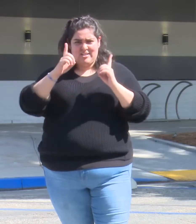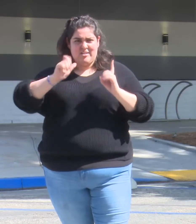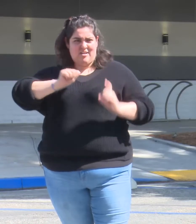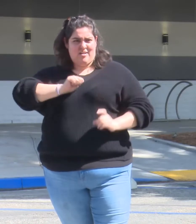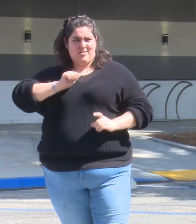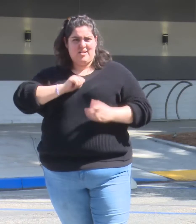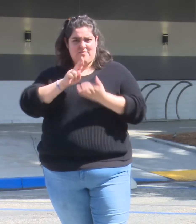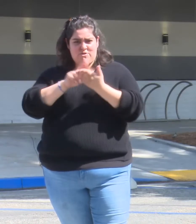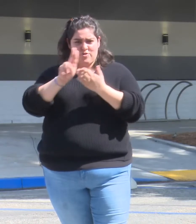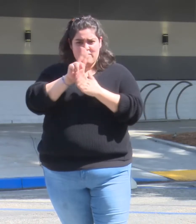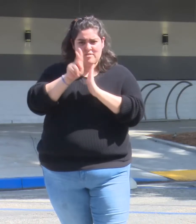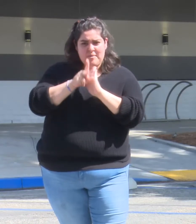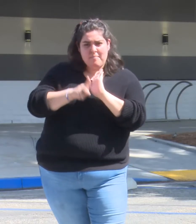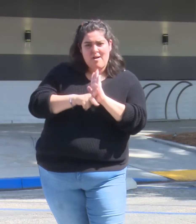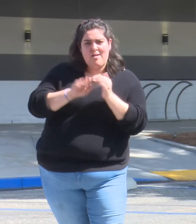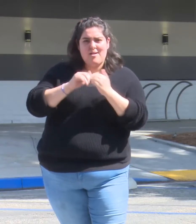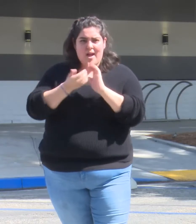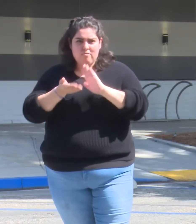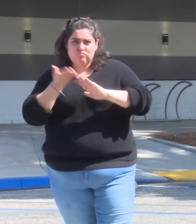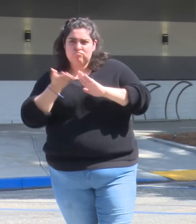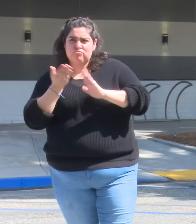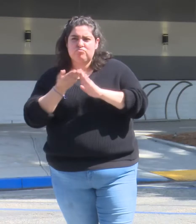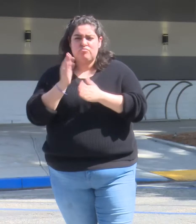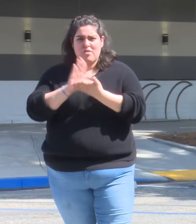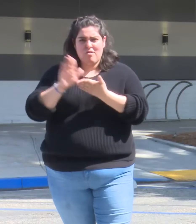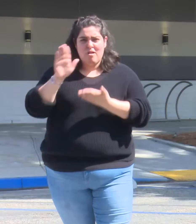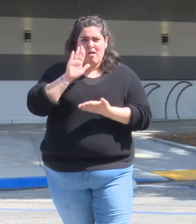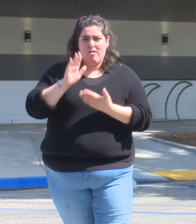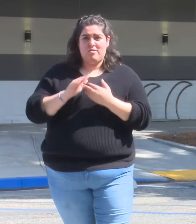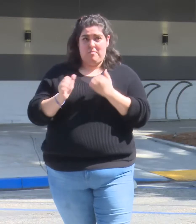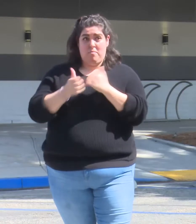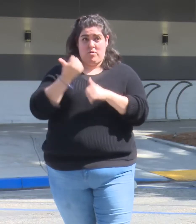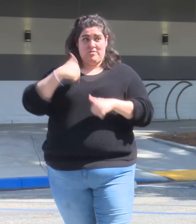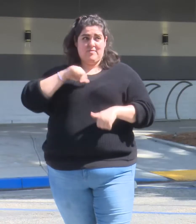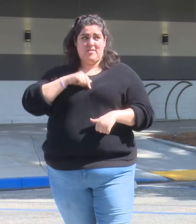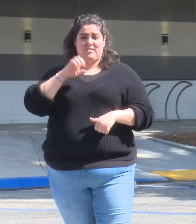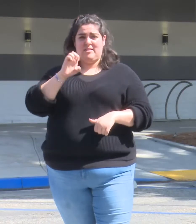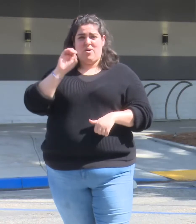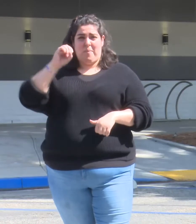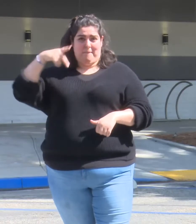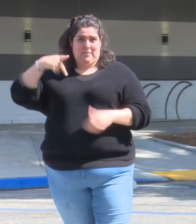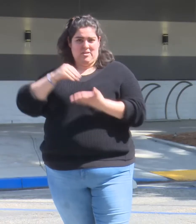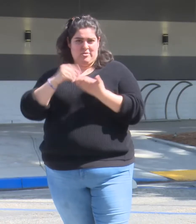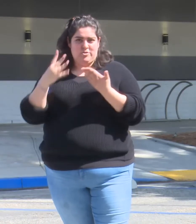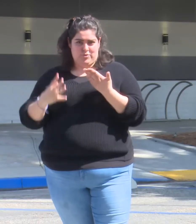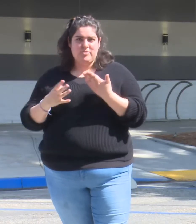the college worked. Most of us were EOP students,